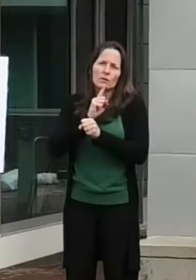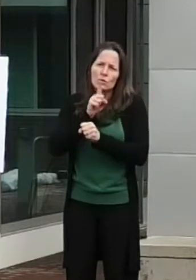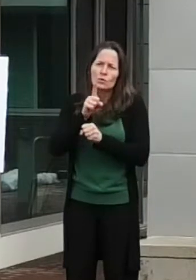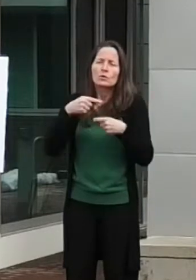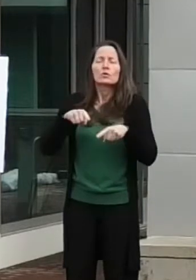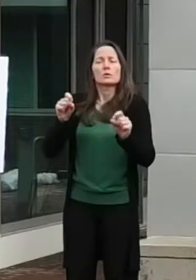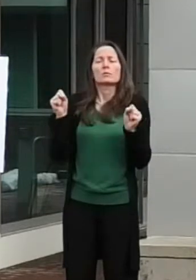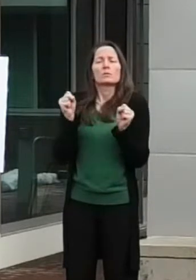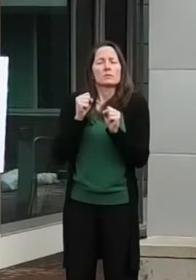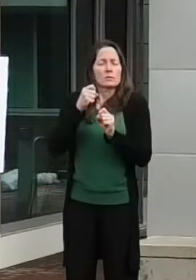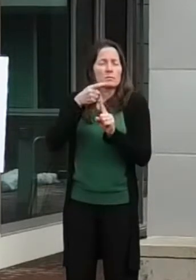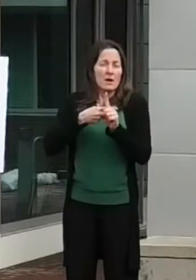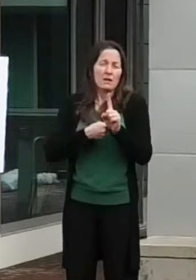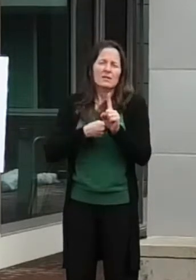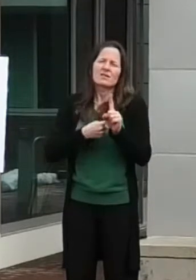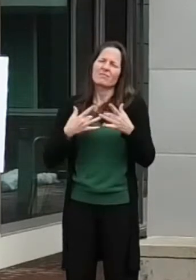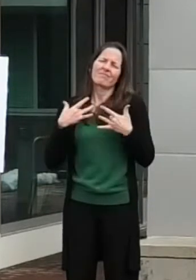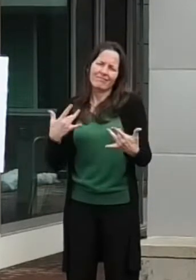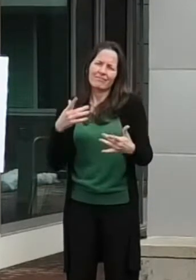more.